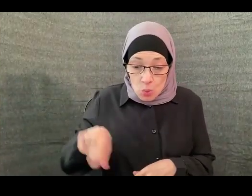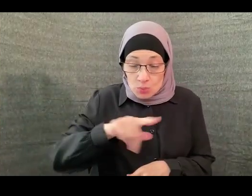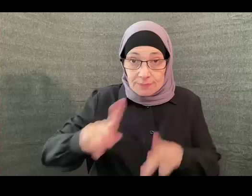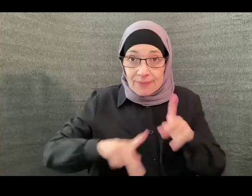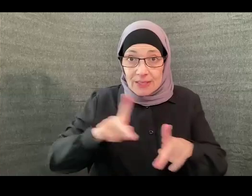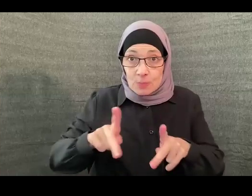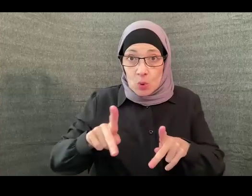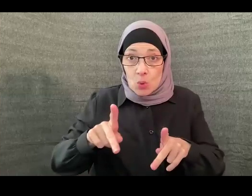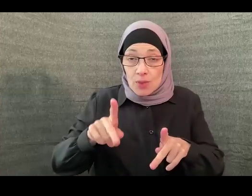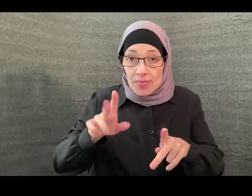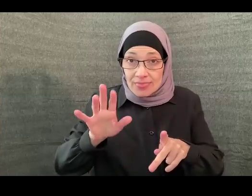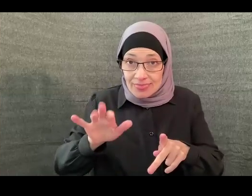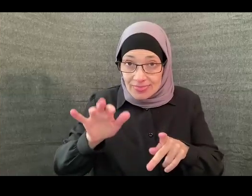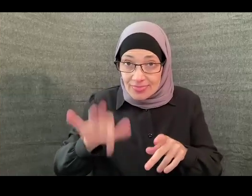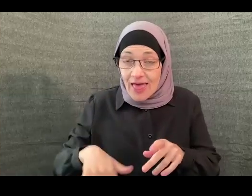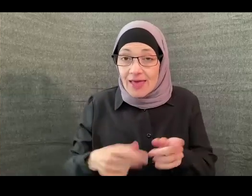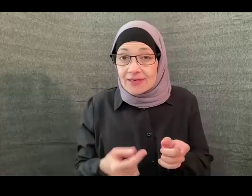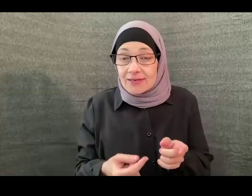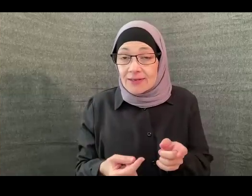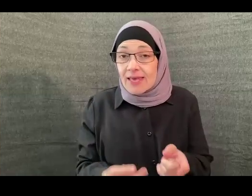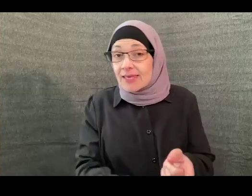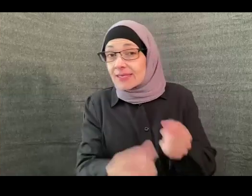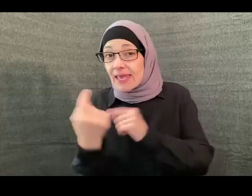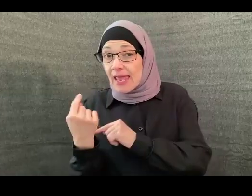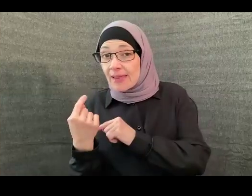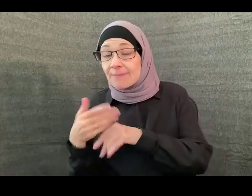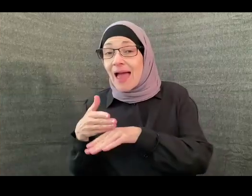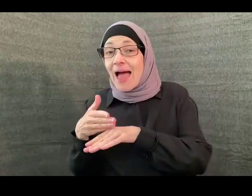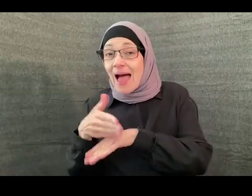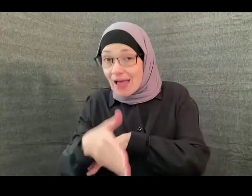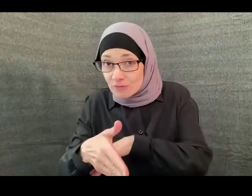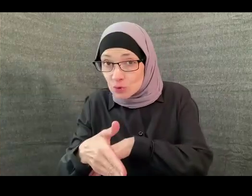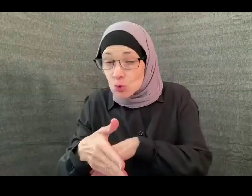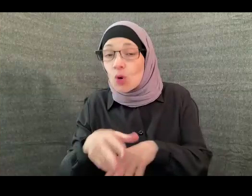those who came after those migrants